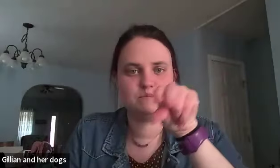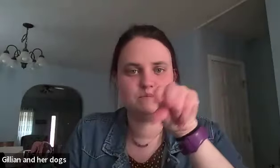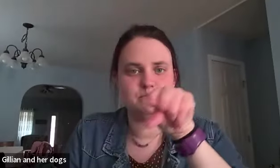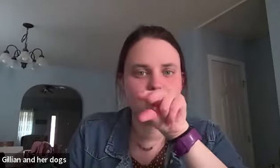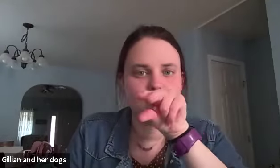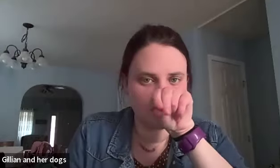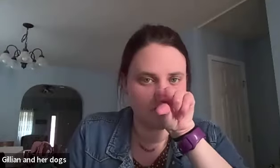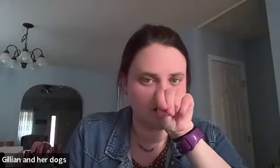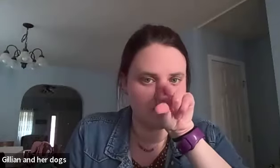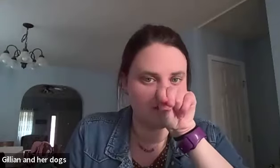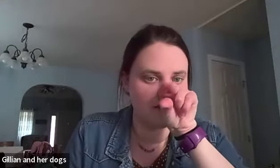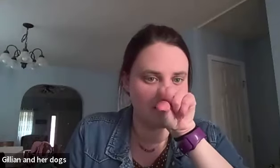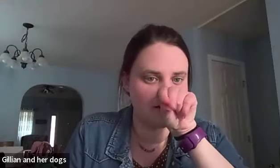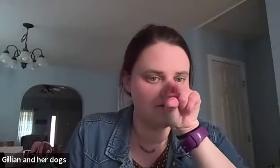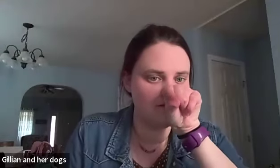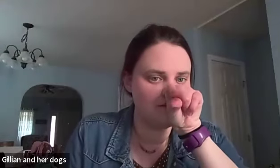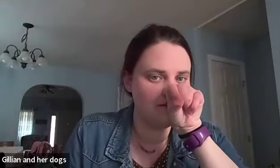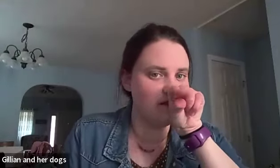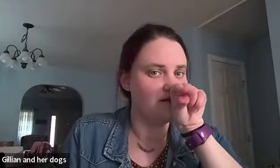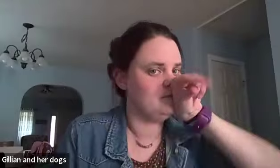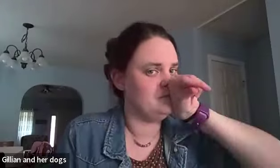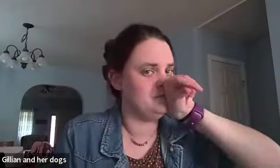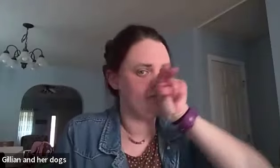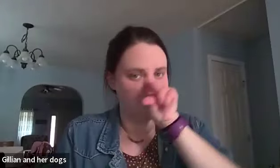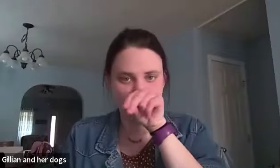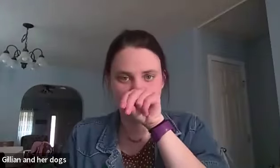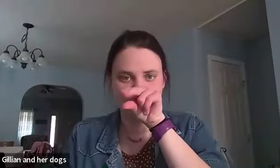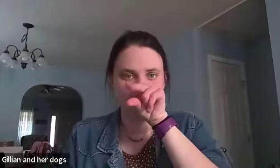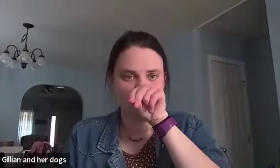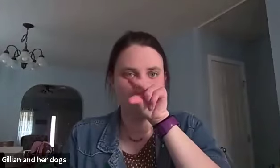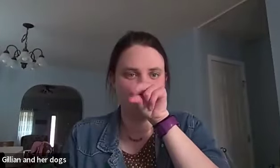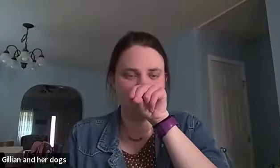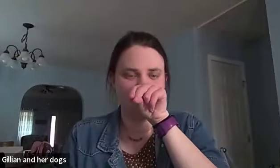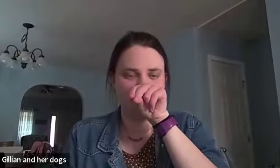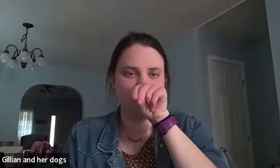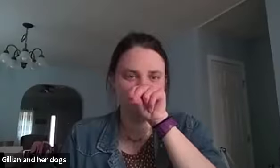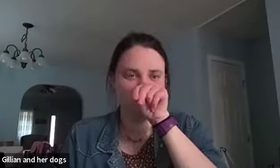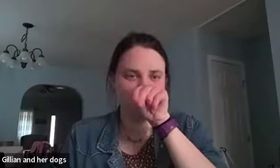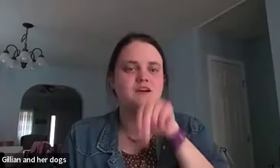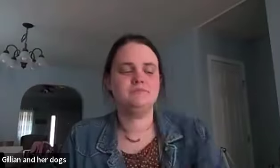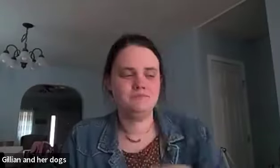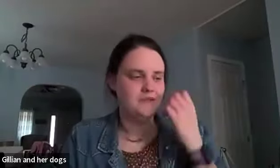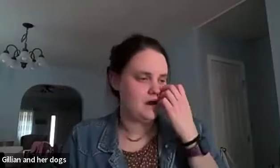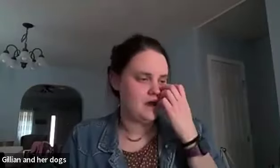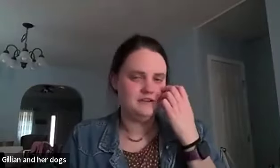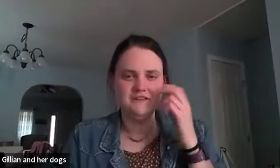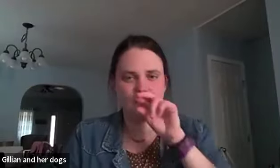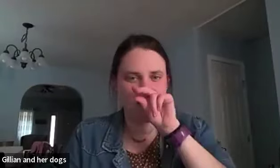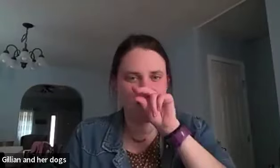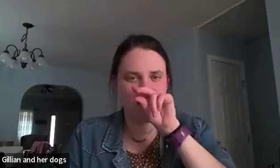as bird, but with two fingers. Duck, duck, duck, duck, duck. And I do think that I don't know,